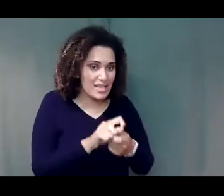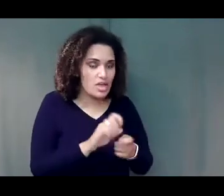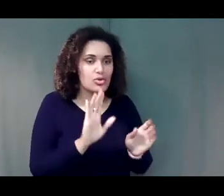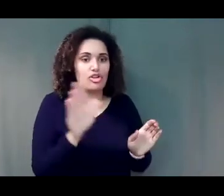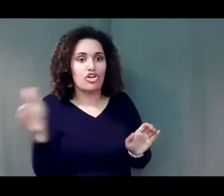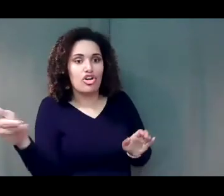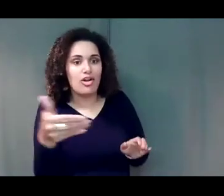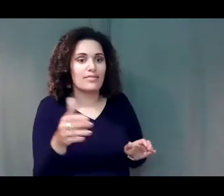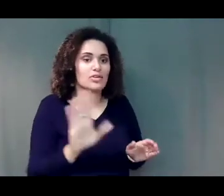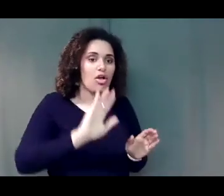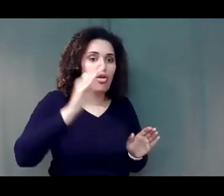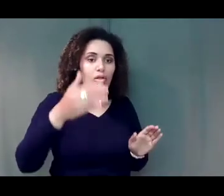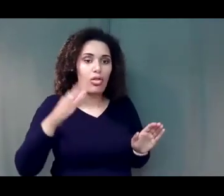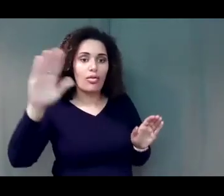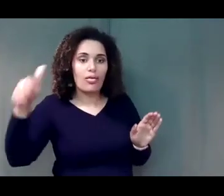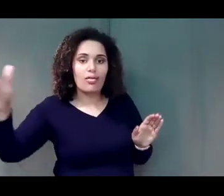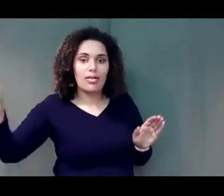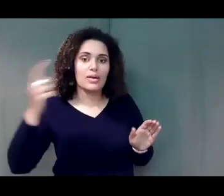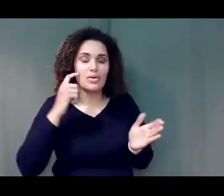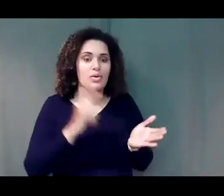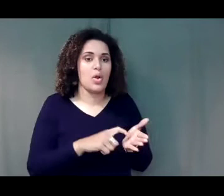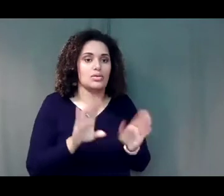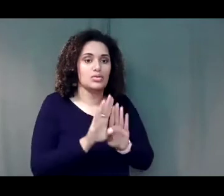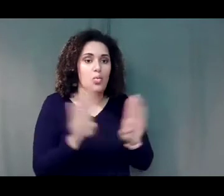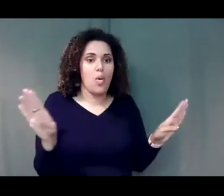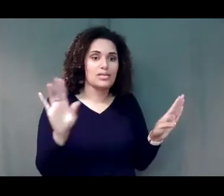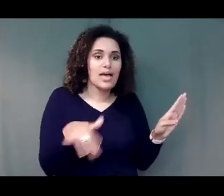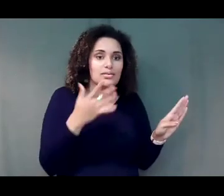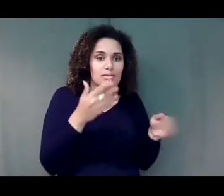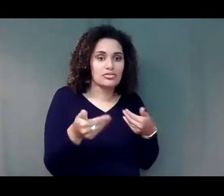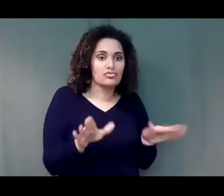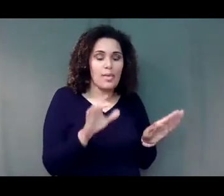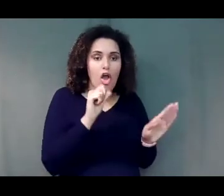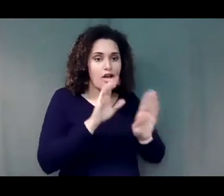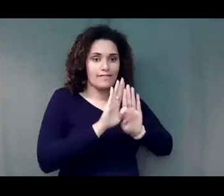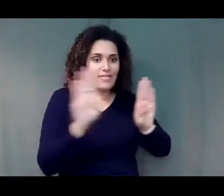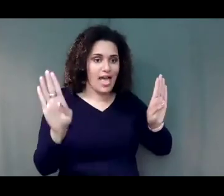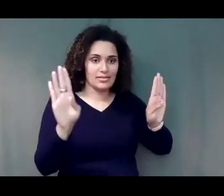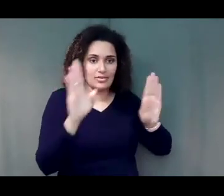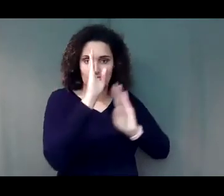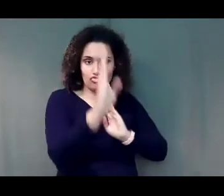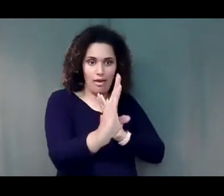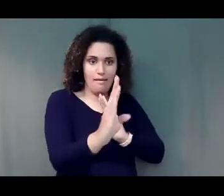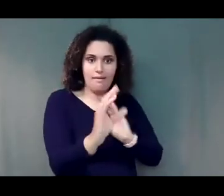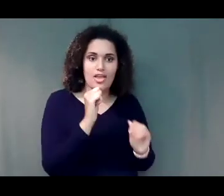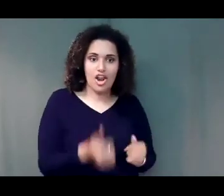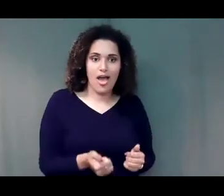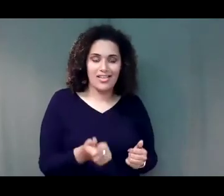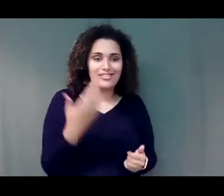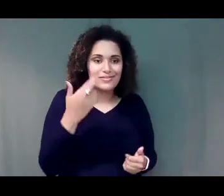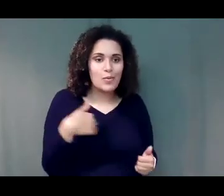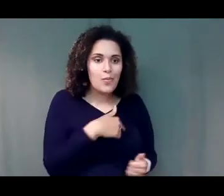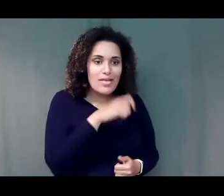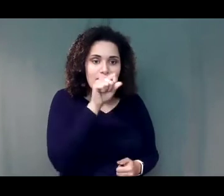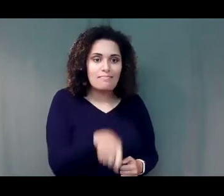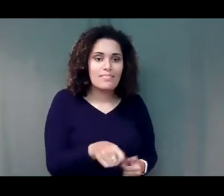can do bumpy, you notice the walls that in that tasting room are not flat or straight, and that's part of why we love them so much. They're